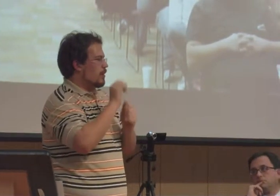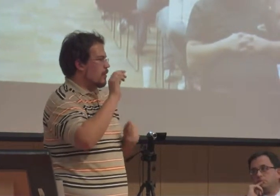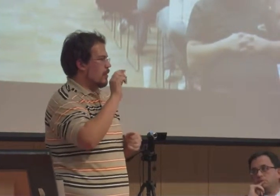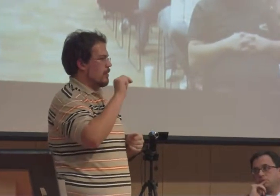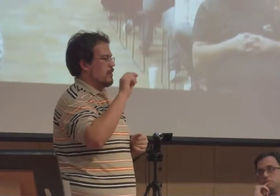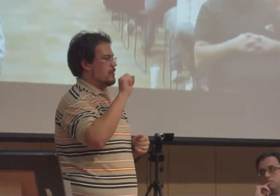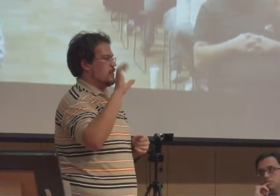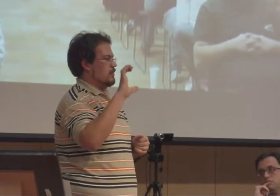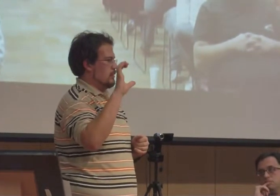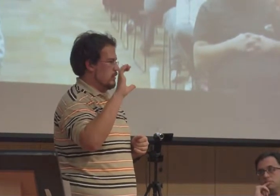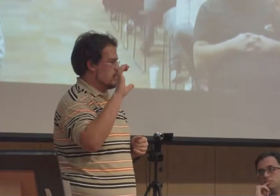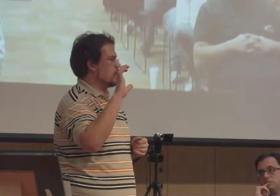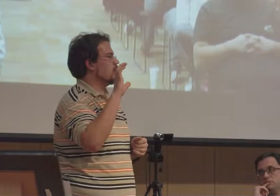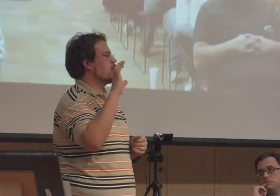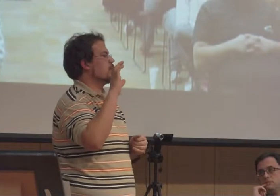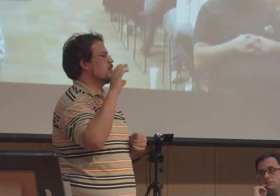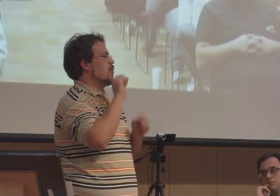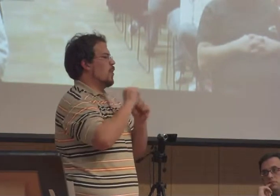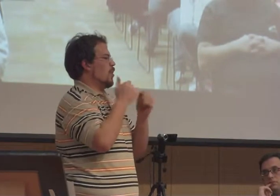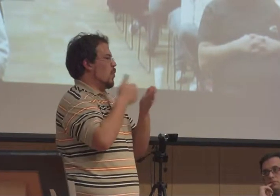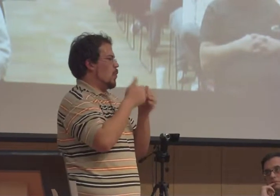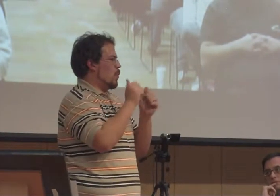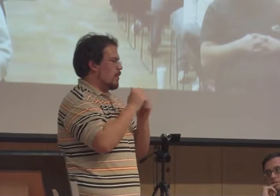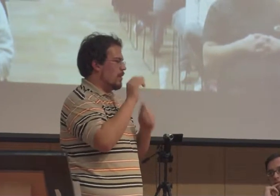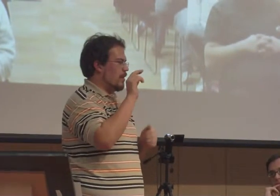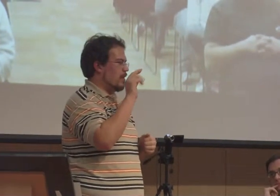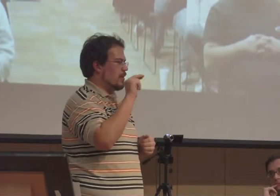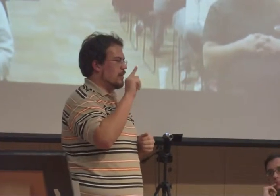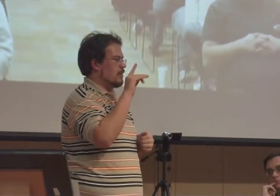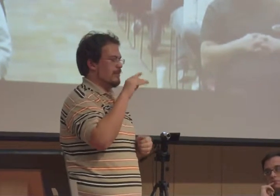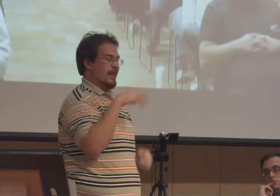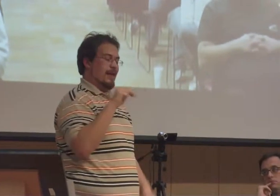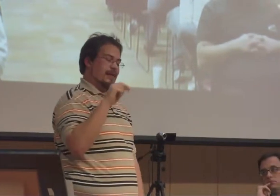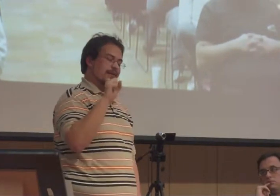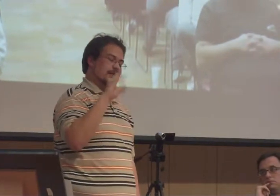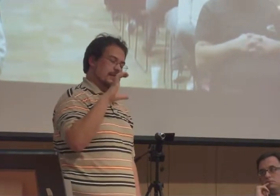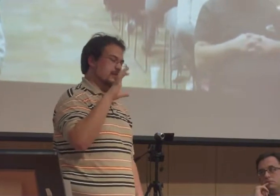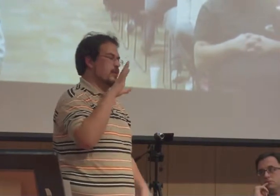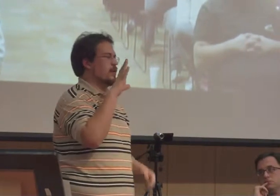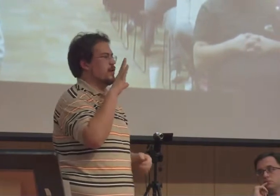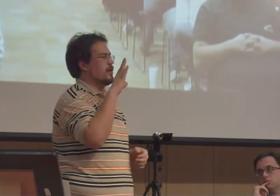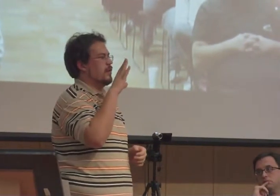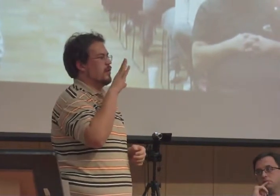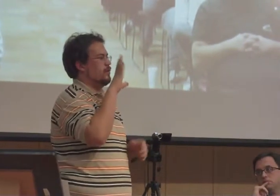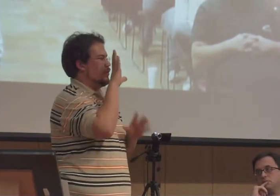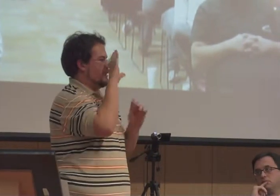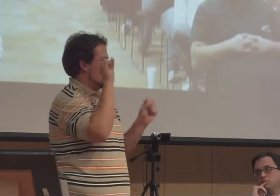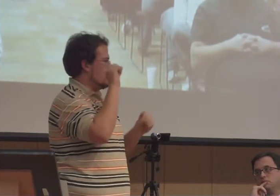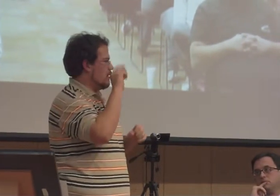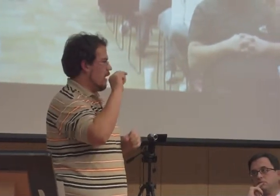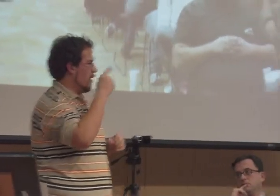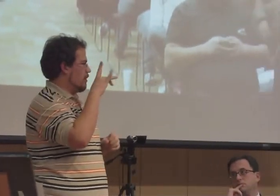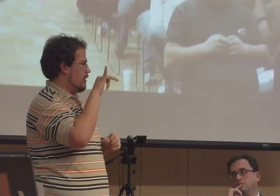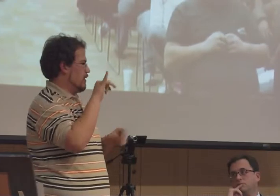English. And so she decided to work closely with NSC, the NTID Student